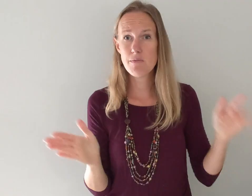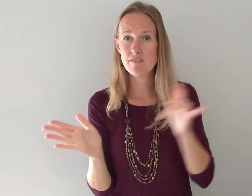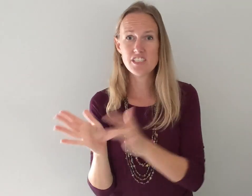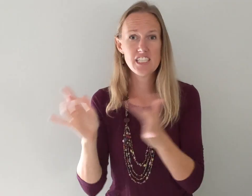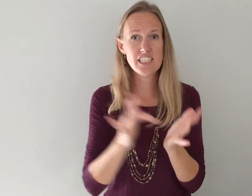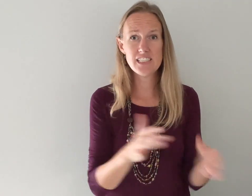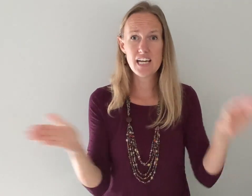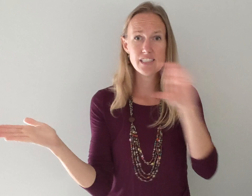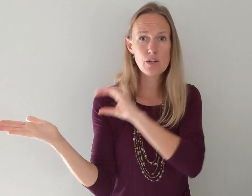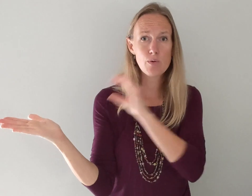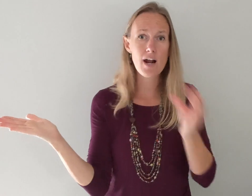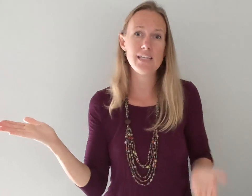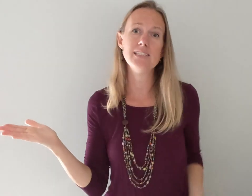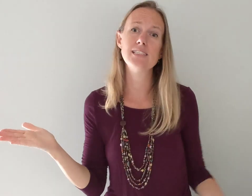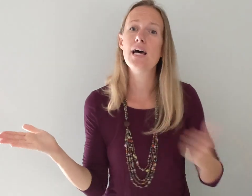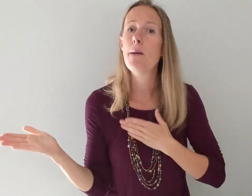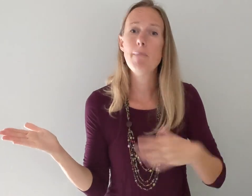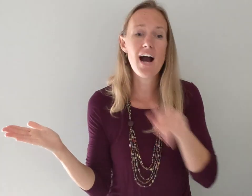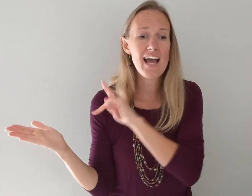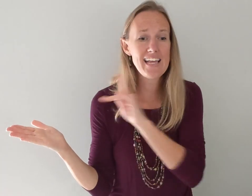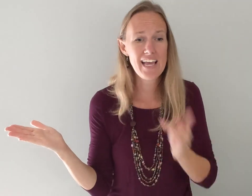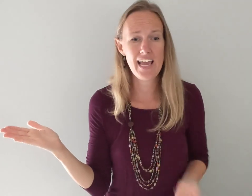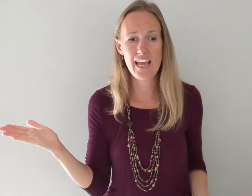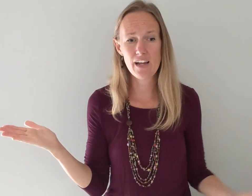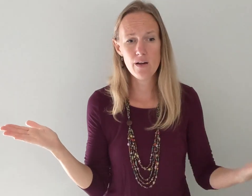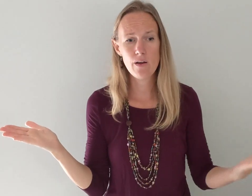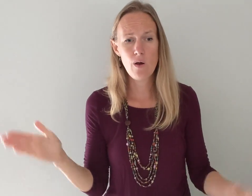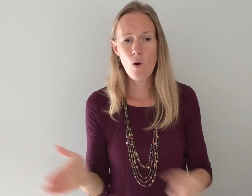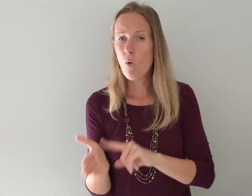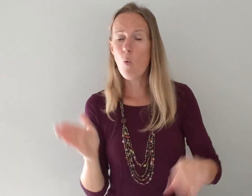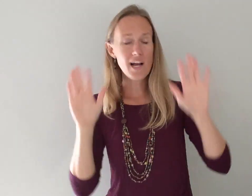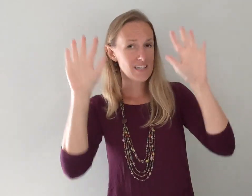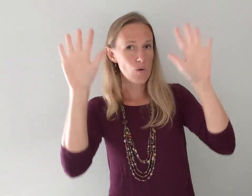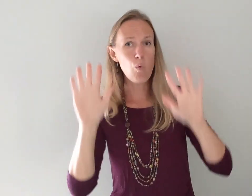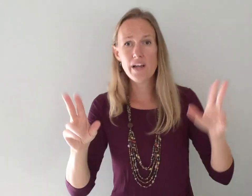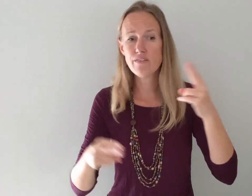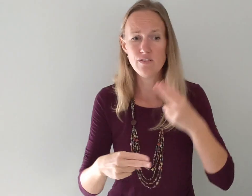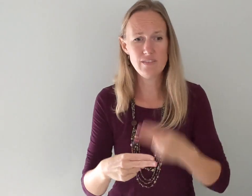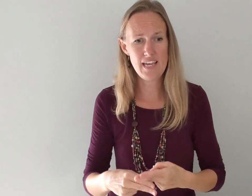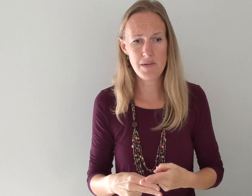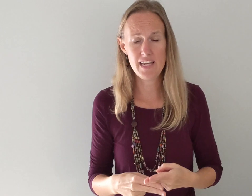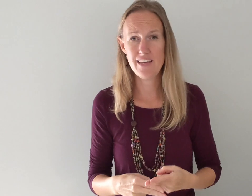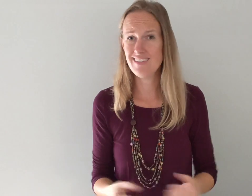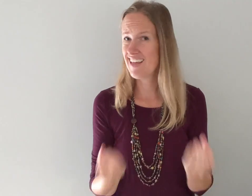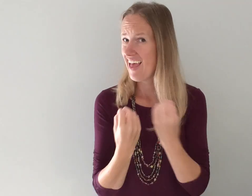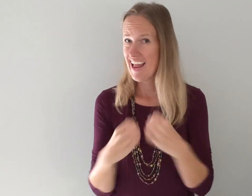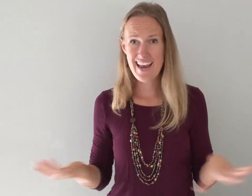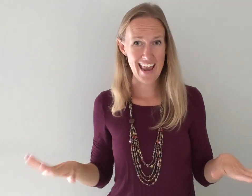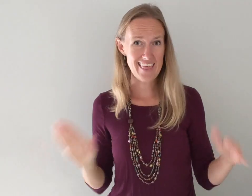of Jesus Christ, my King. What a wonderful name it is.